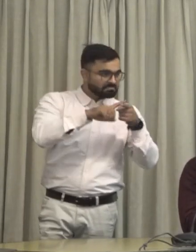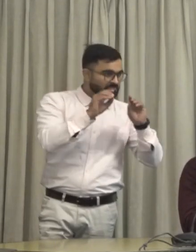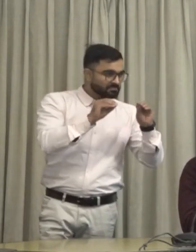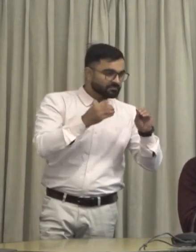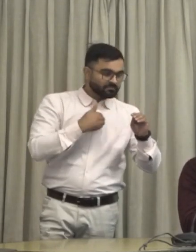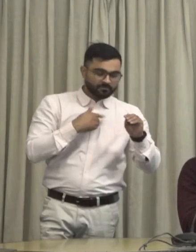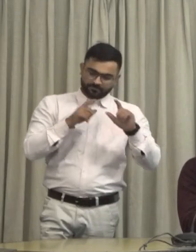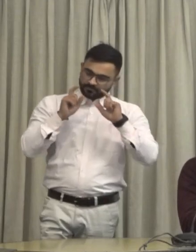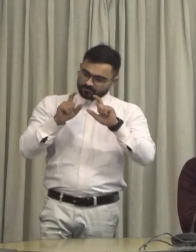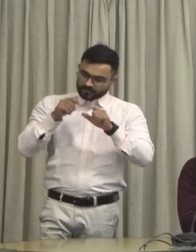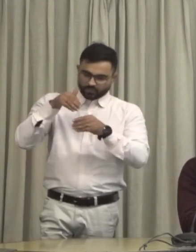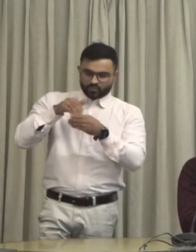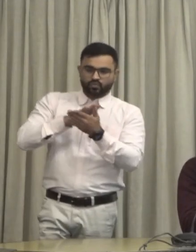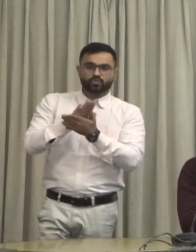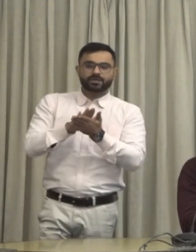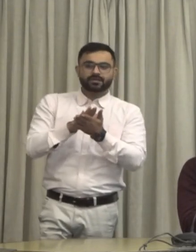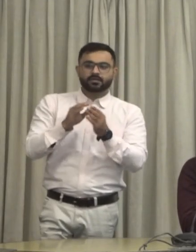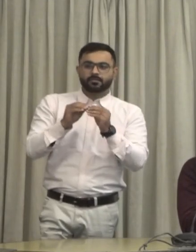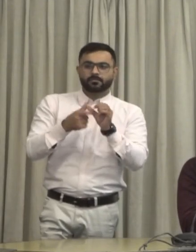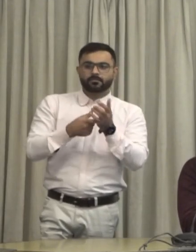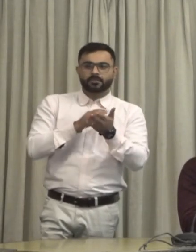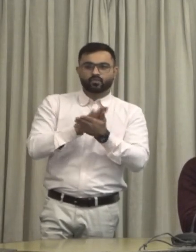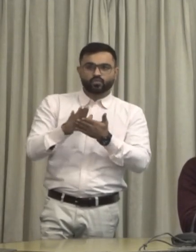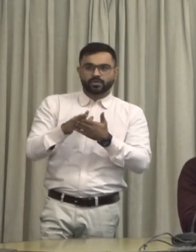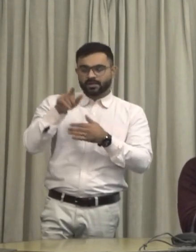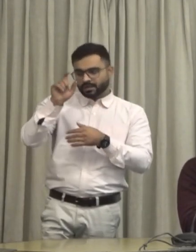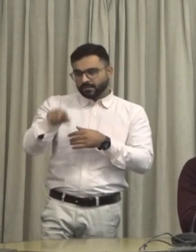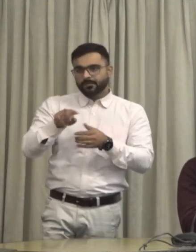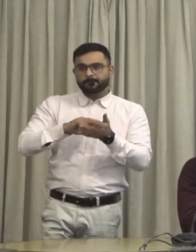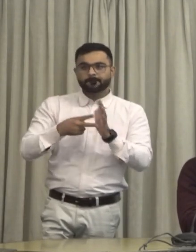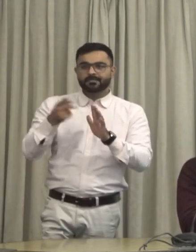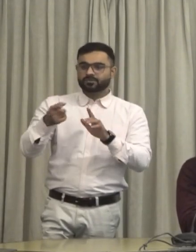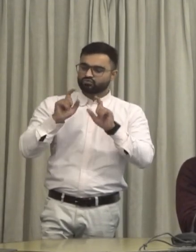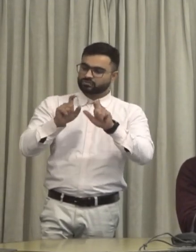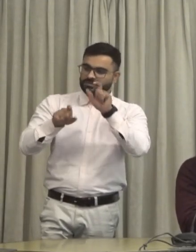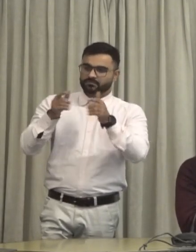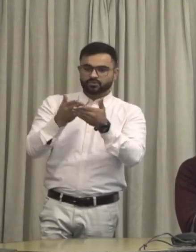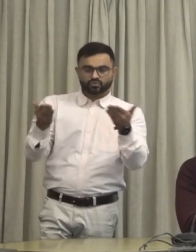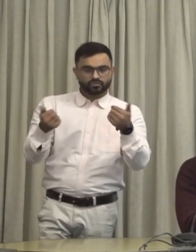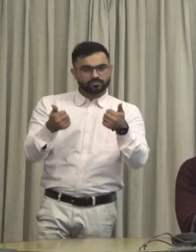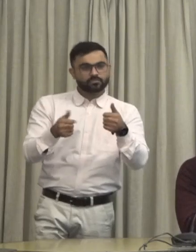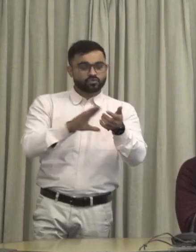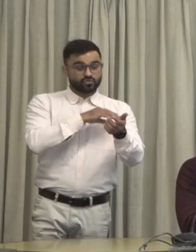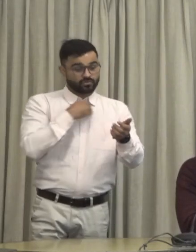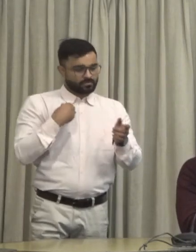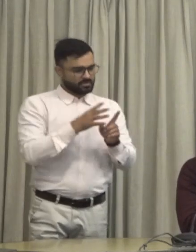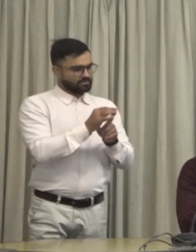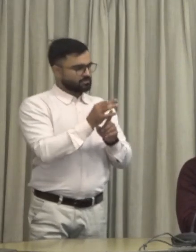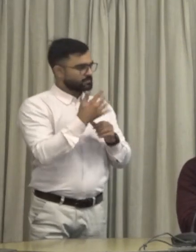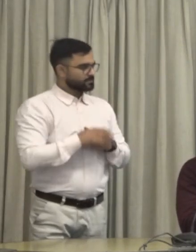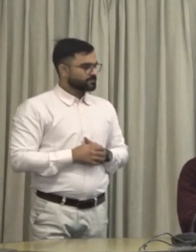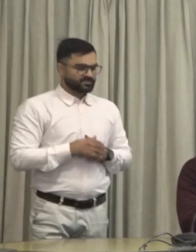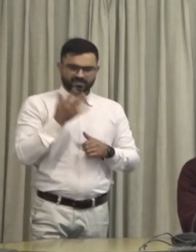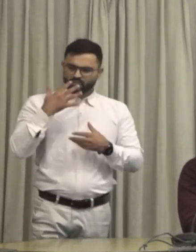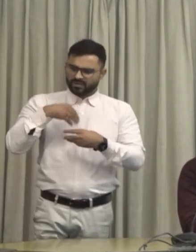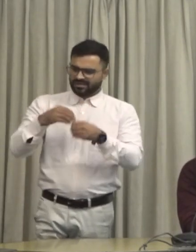but palliative care should not exist as a branch, because palliative care only means taking good care of people, which every doctor should do. I mean, why do